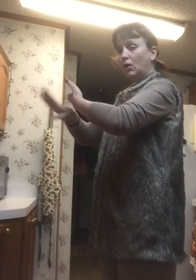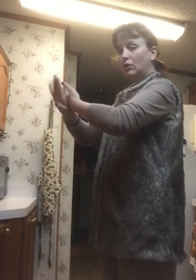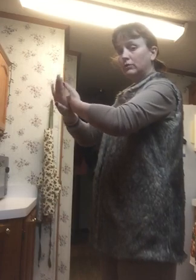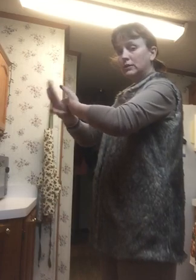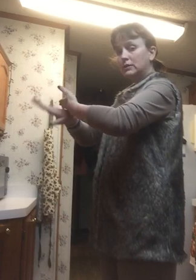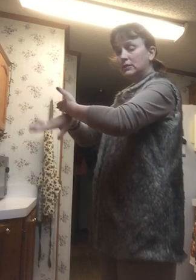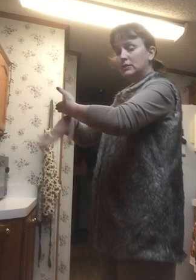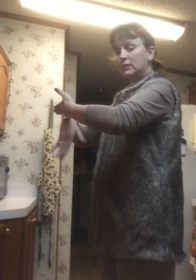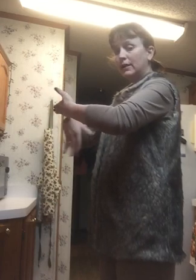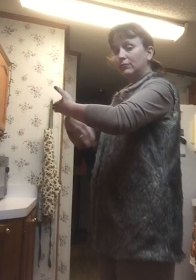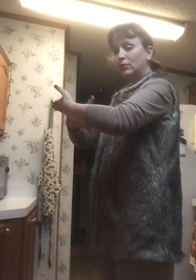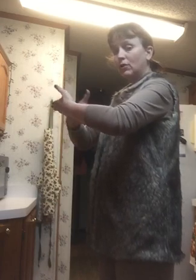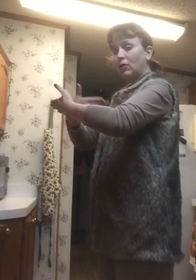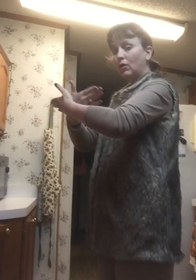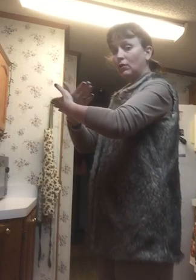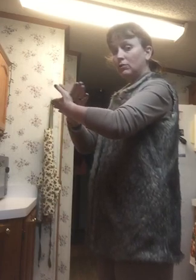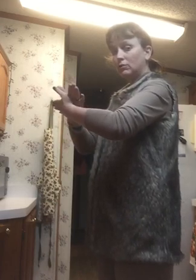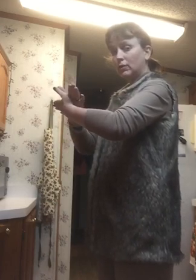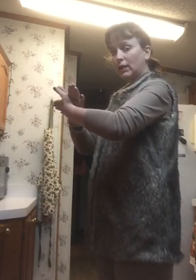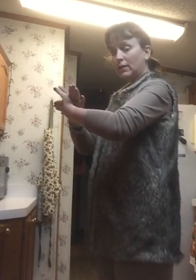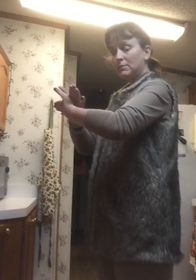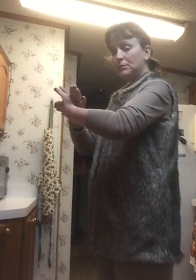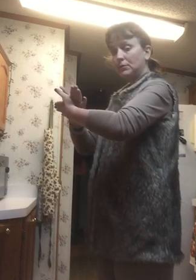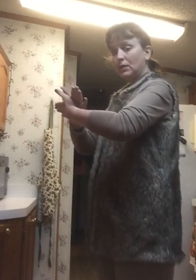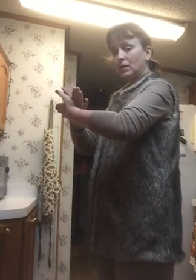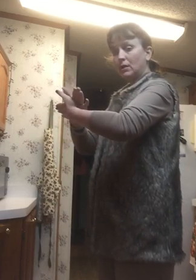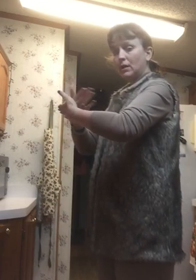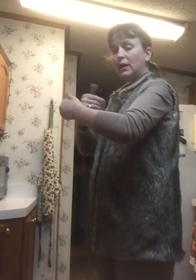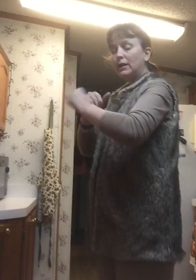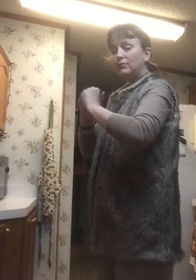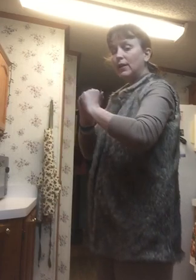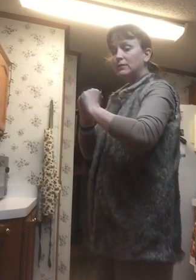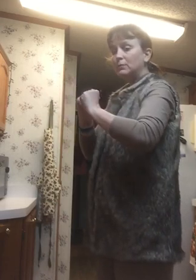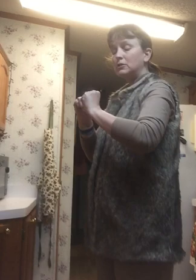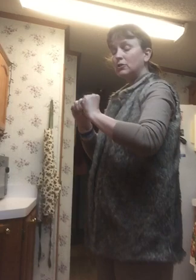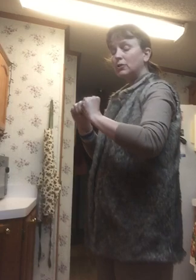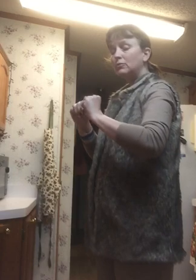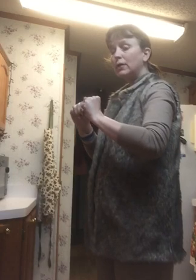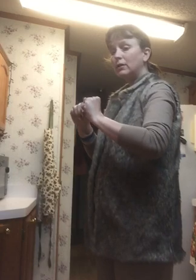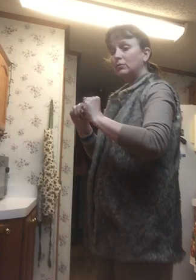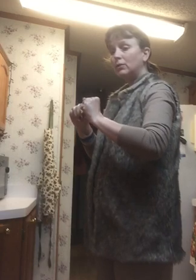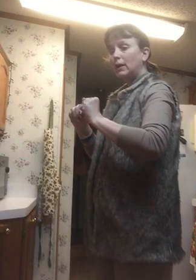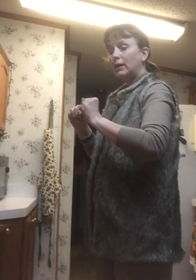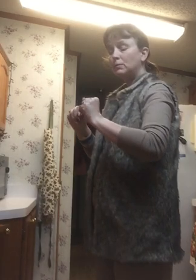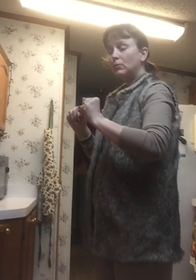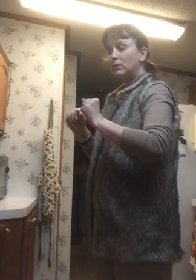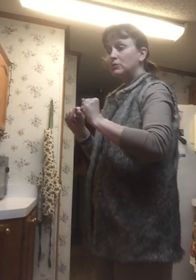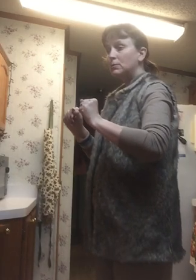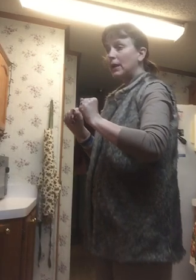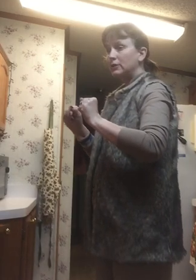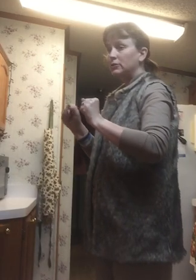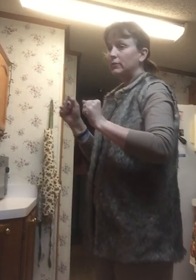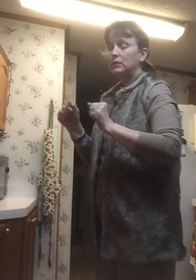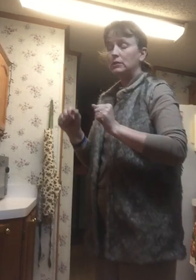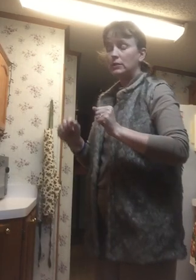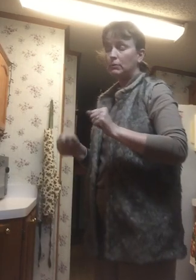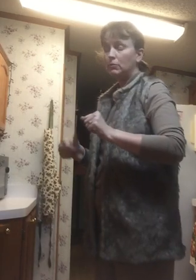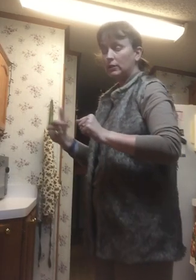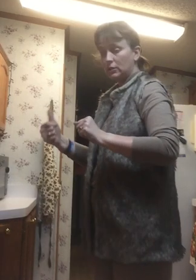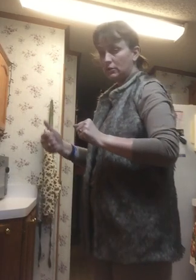All. This is the sign for all, okay? And in fact, I'm going to turn around where I'm going to be actually facing the same direction as